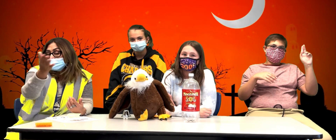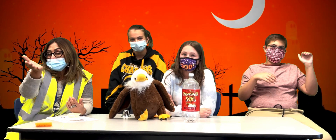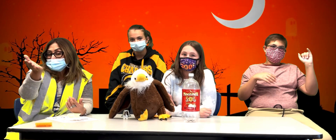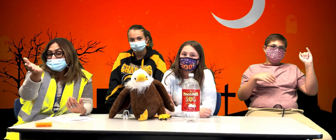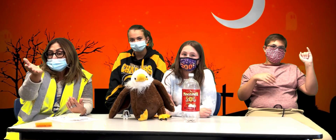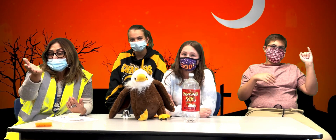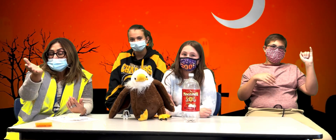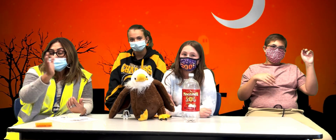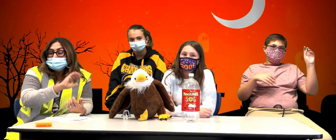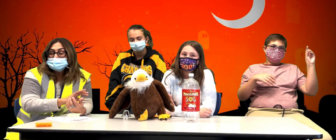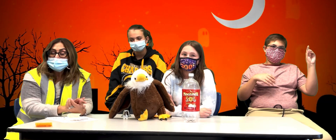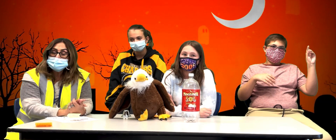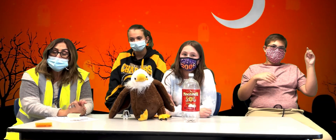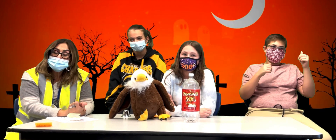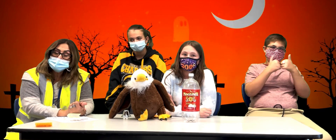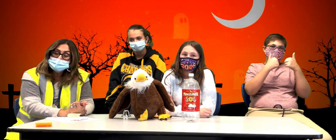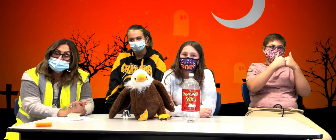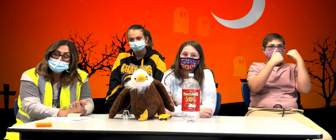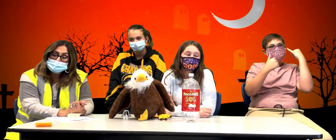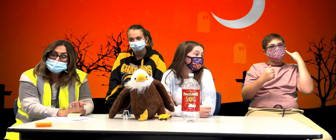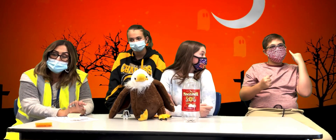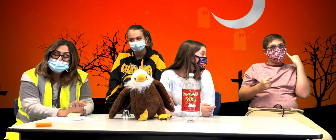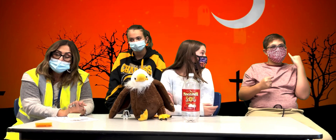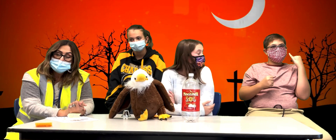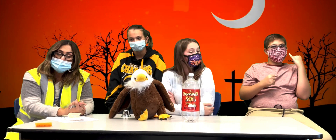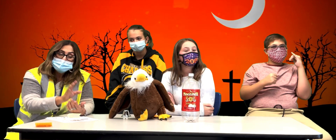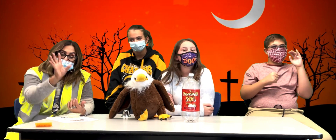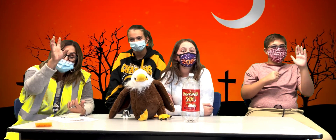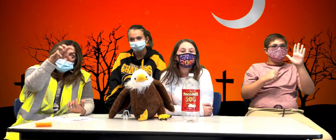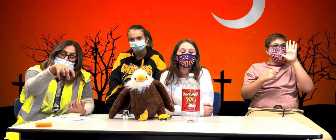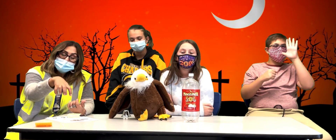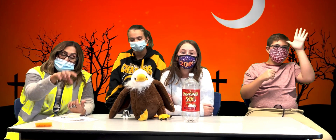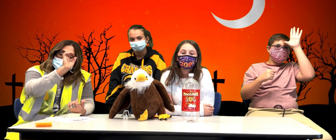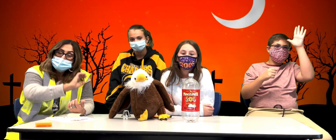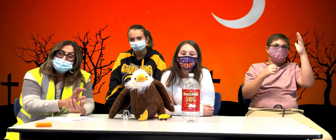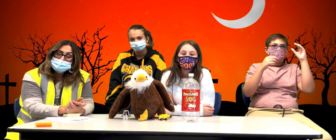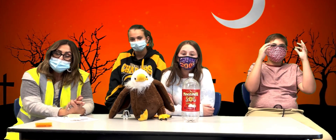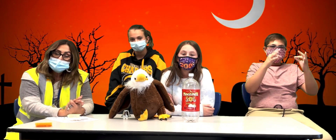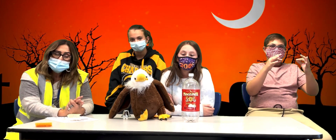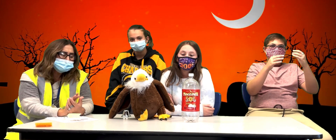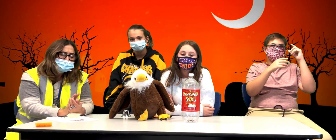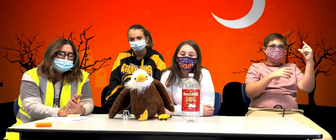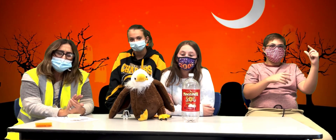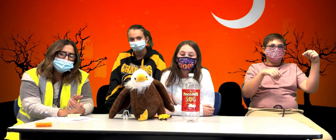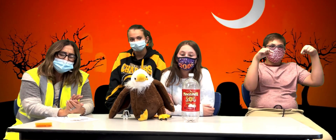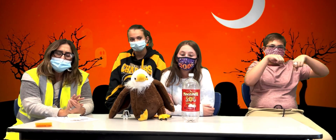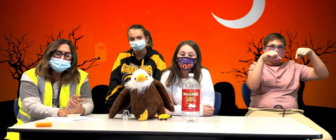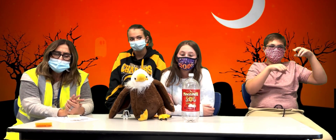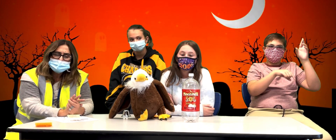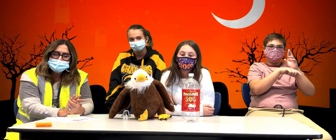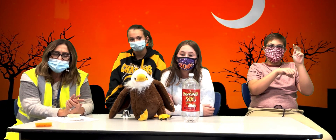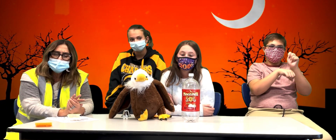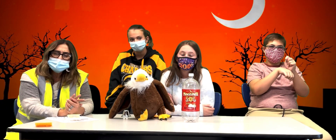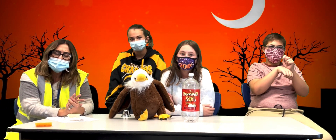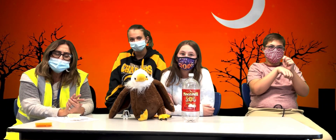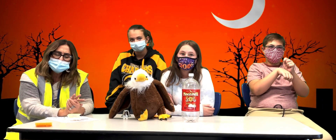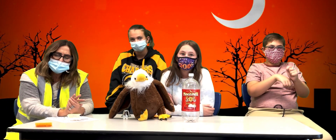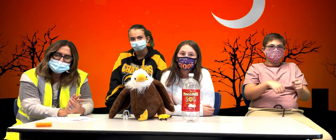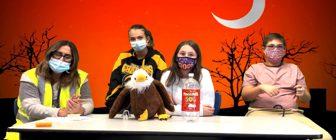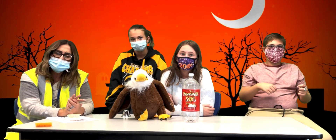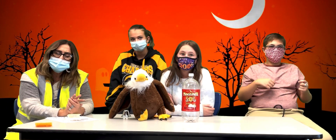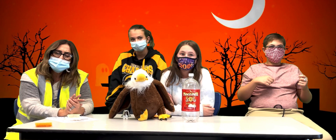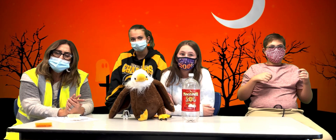And that is your parents' decision. Raymond Temple doesn't have anybody older